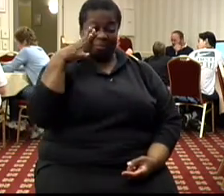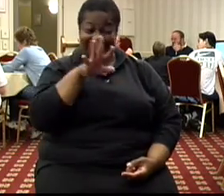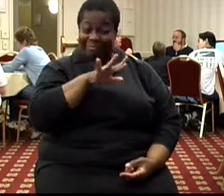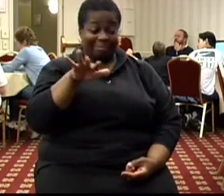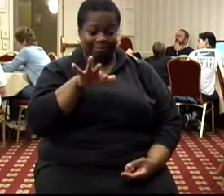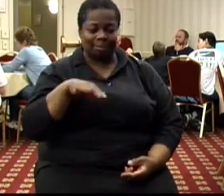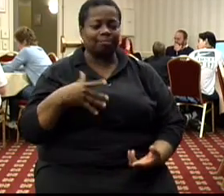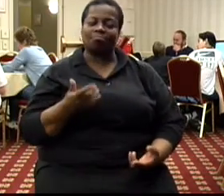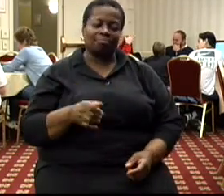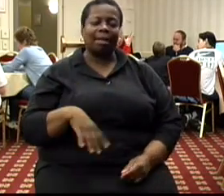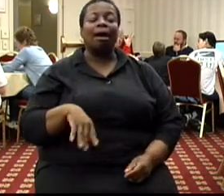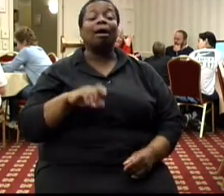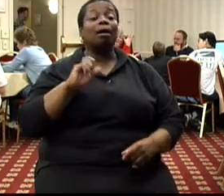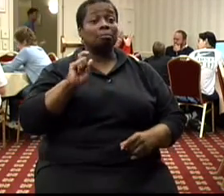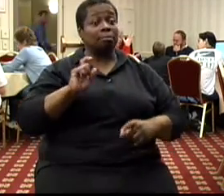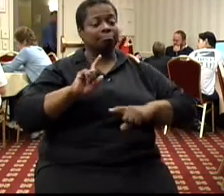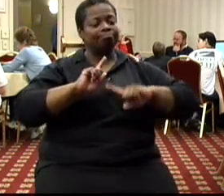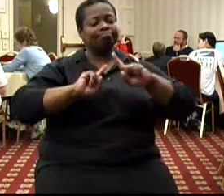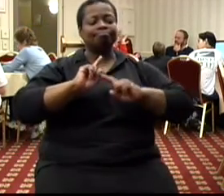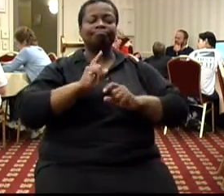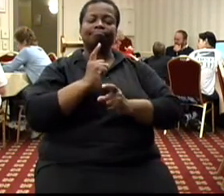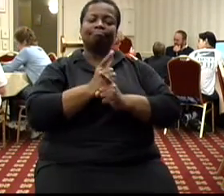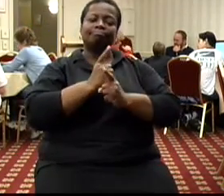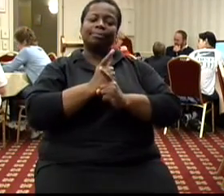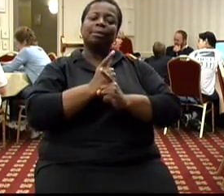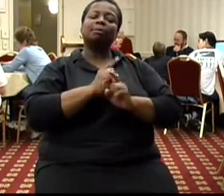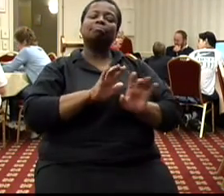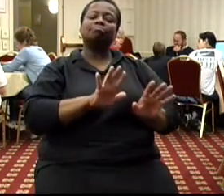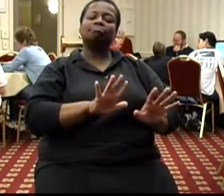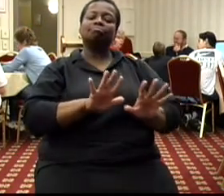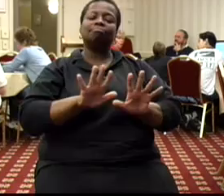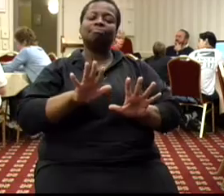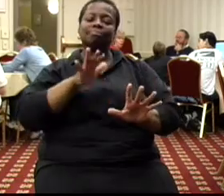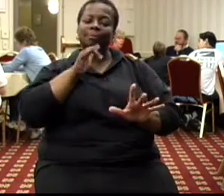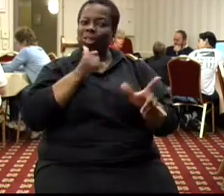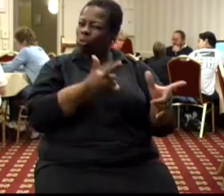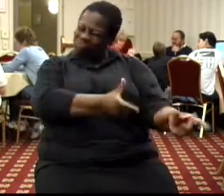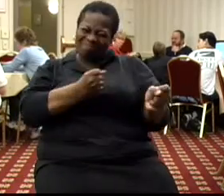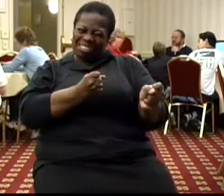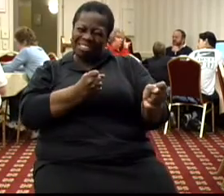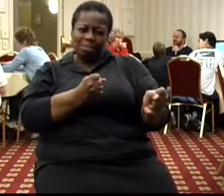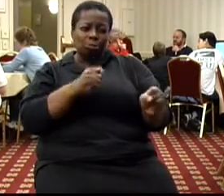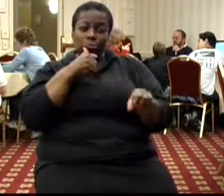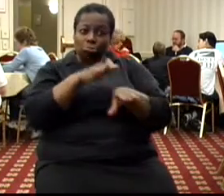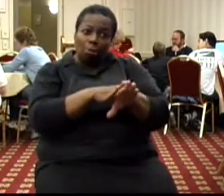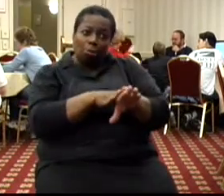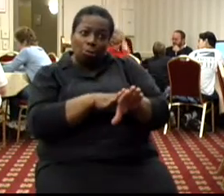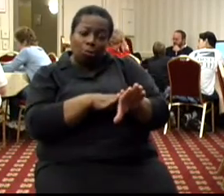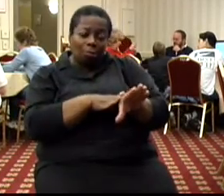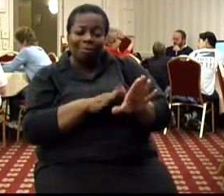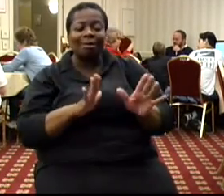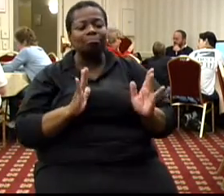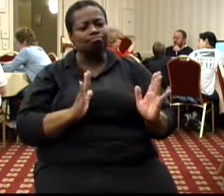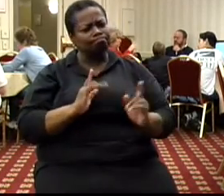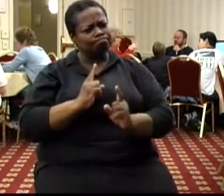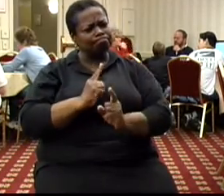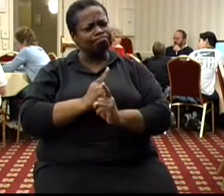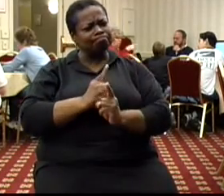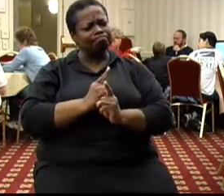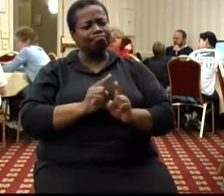And you need to sign in a sedate fashion. You need to pace yourself very well, not too slow and not too fast, but just to have a